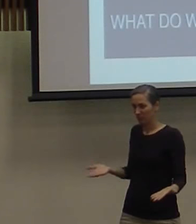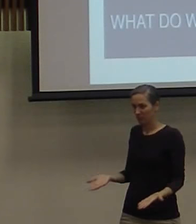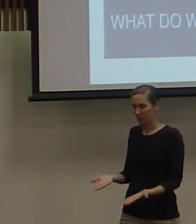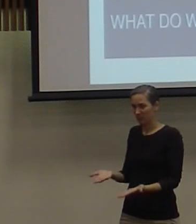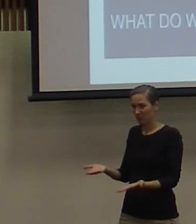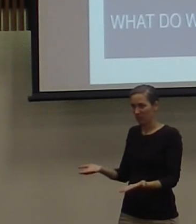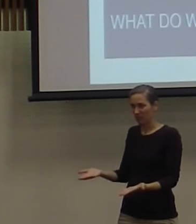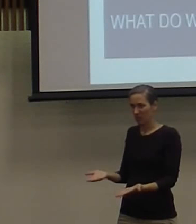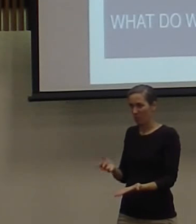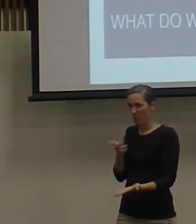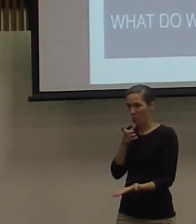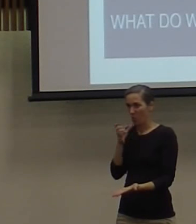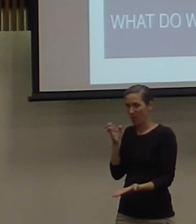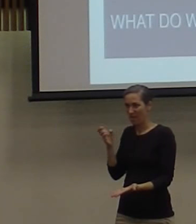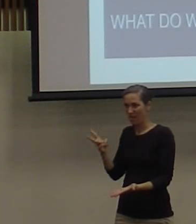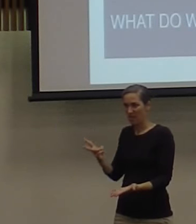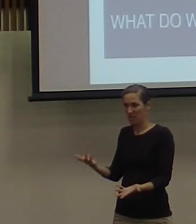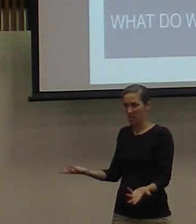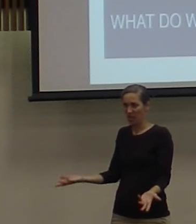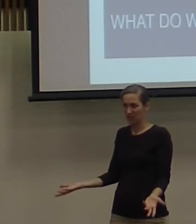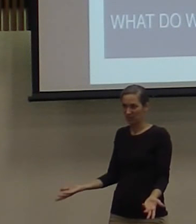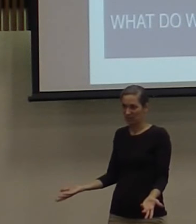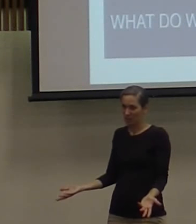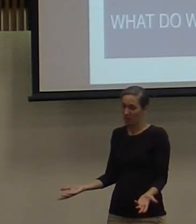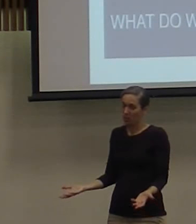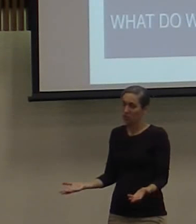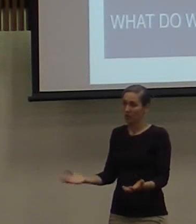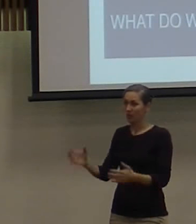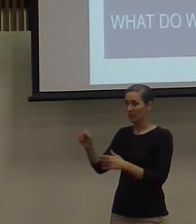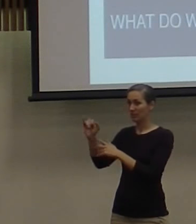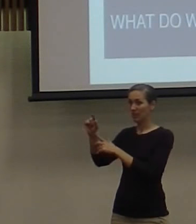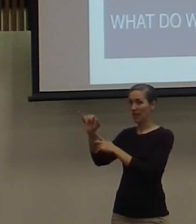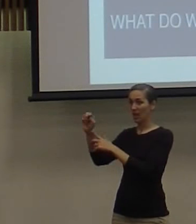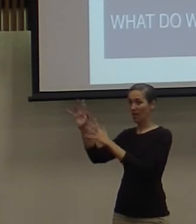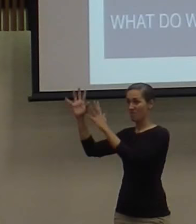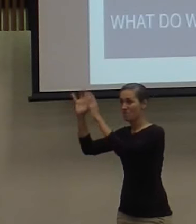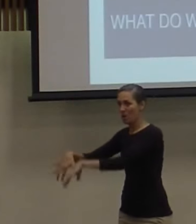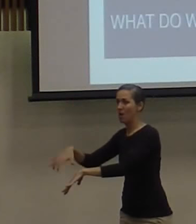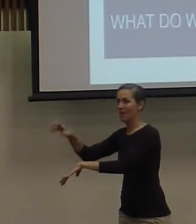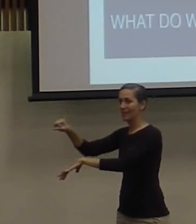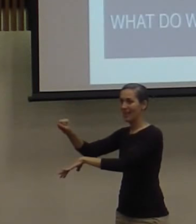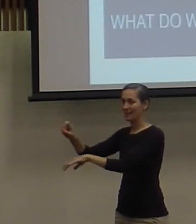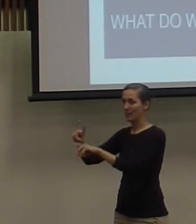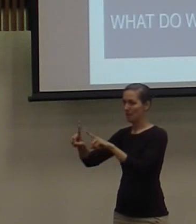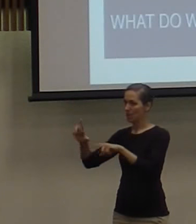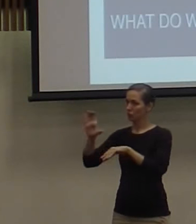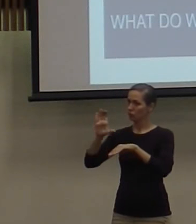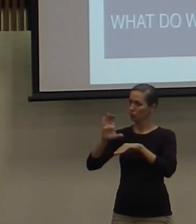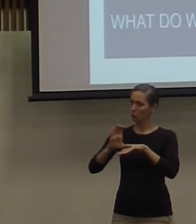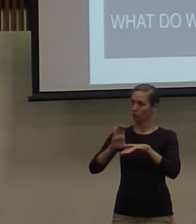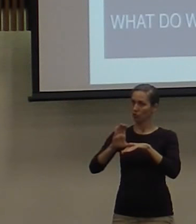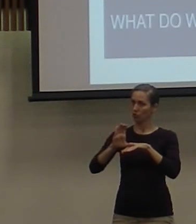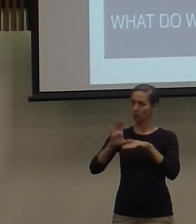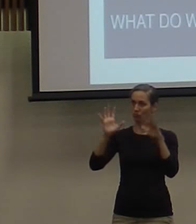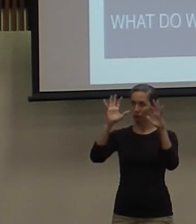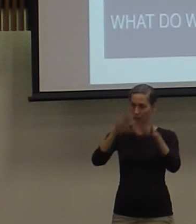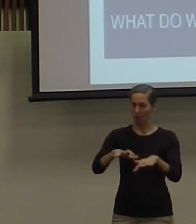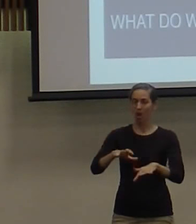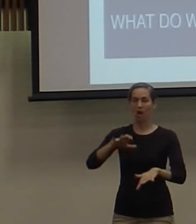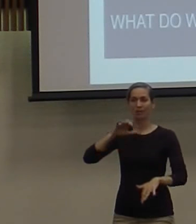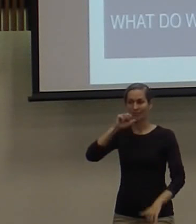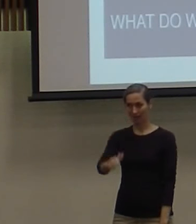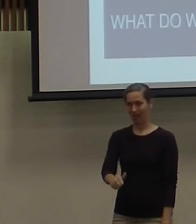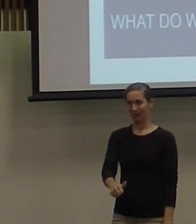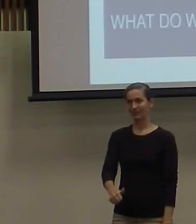evangelize? So definitely, the fall of Saigon is not the fall of the church. It's just the beginning in a different way that how the church to